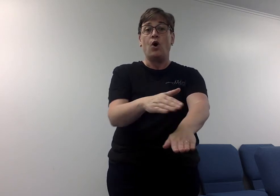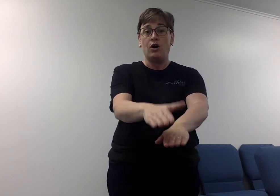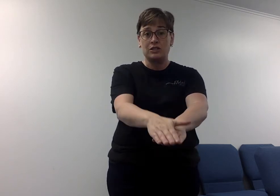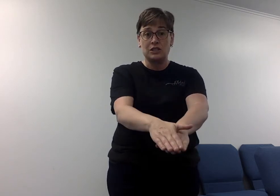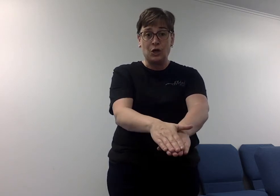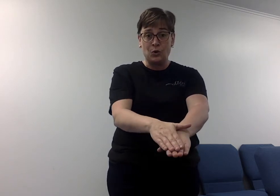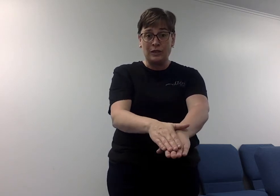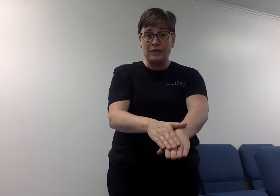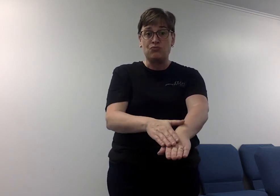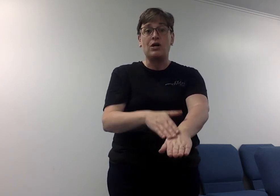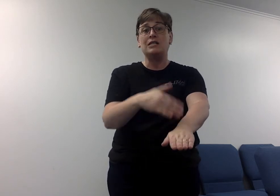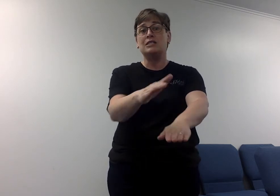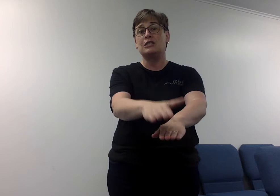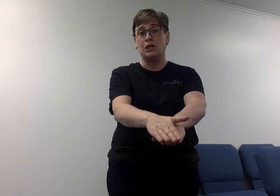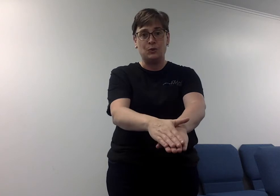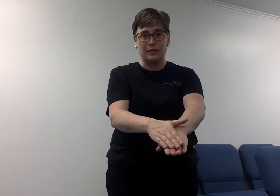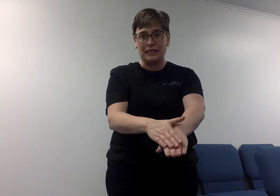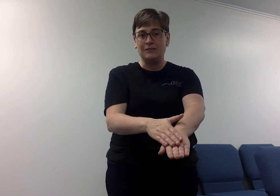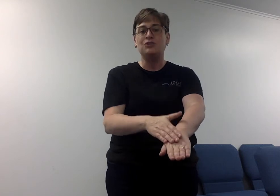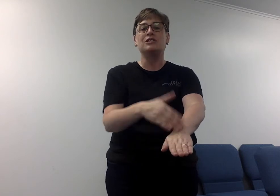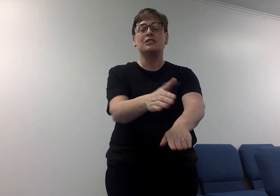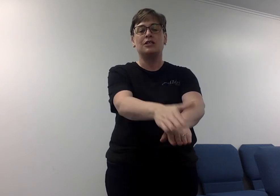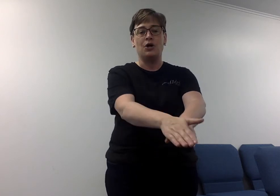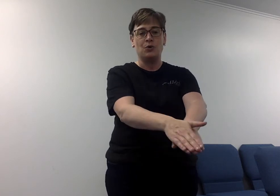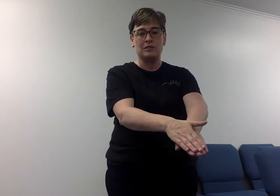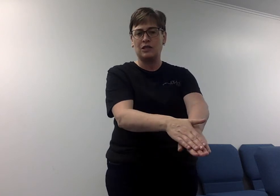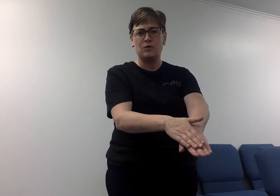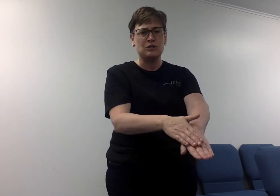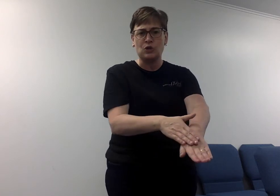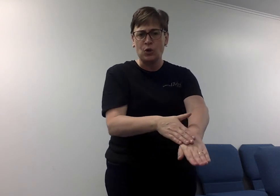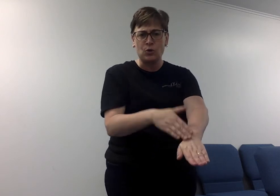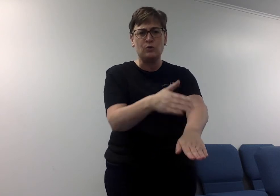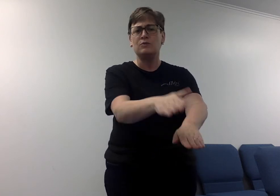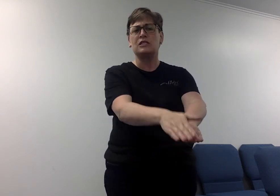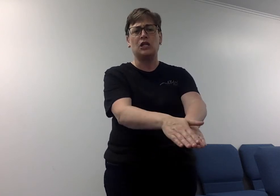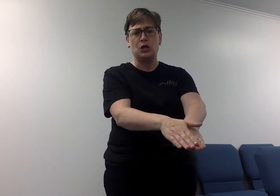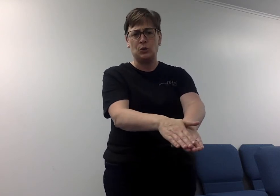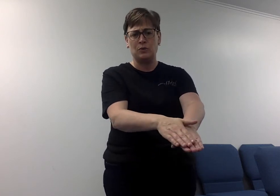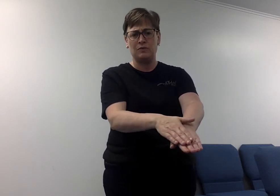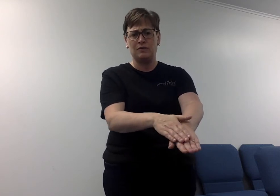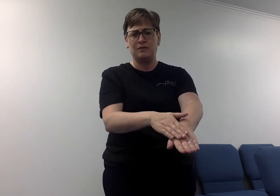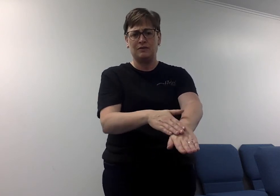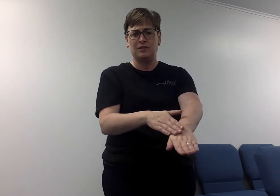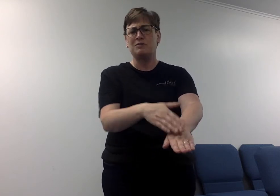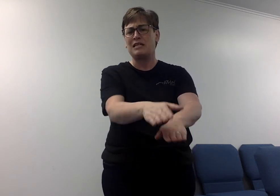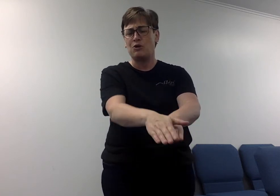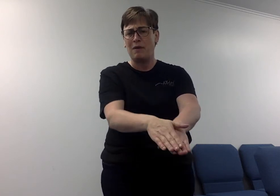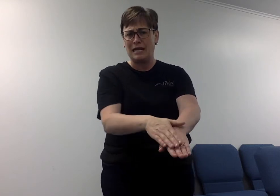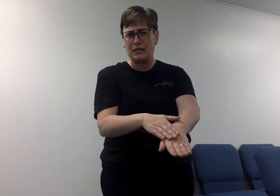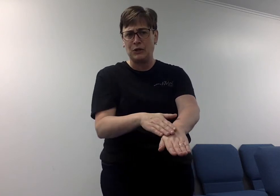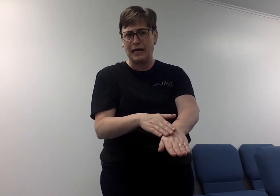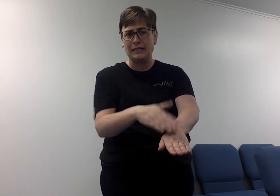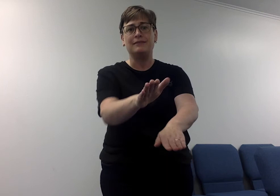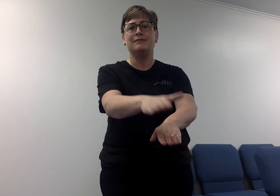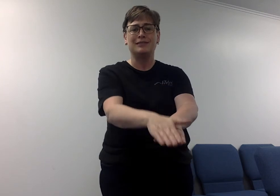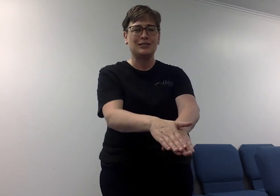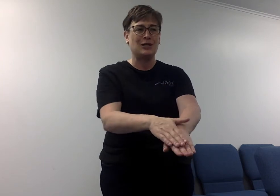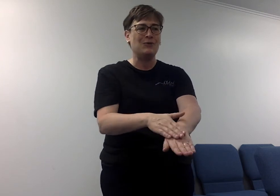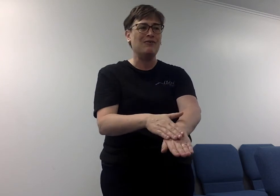walk slowly, run slowly, just slow. Slow as a turtle, slow. It's almost like you're petting your hand, slow, if you